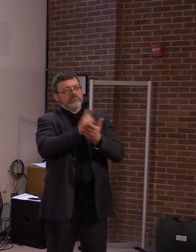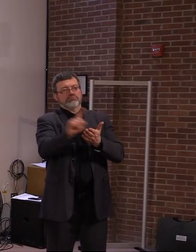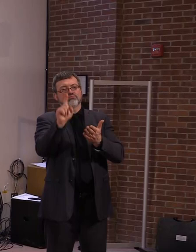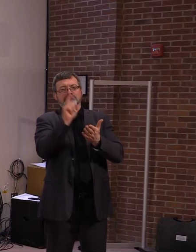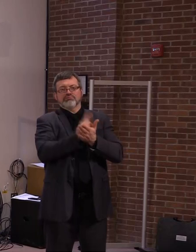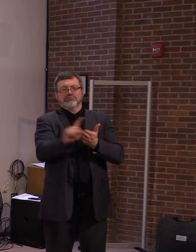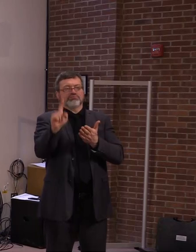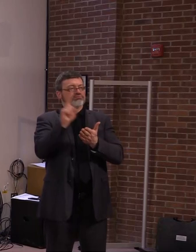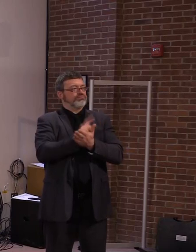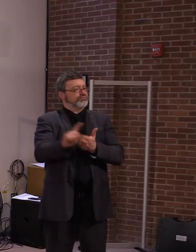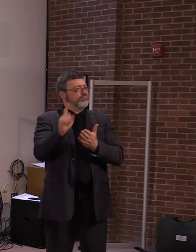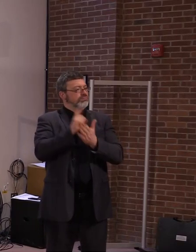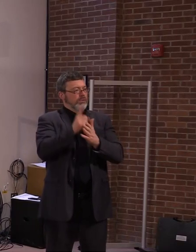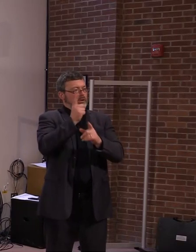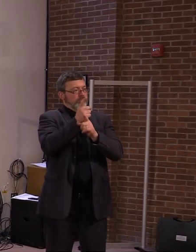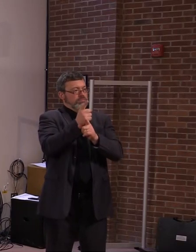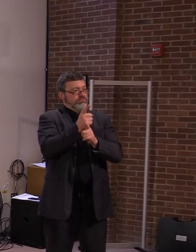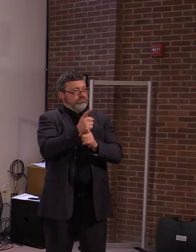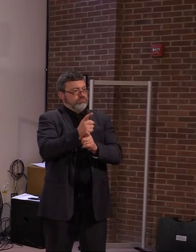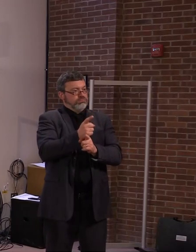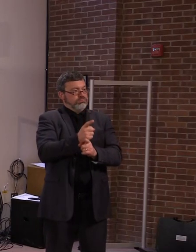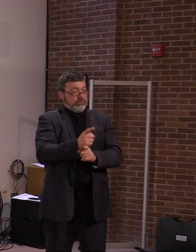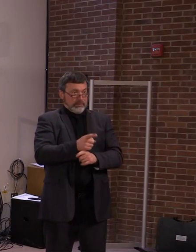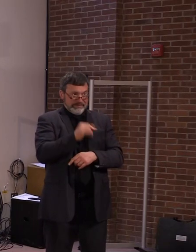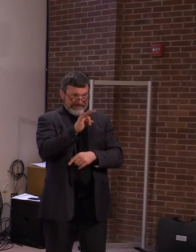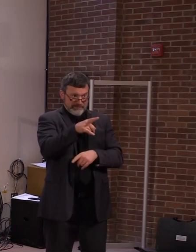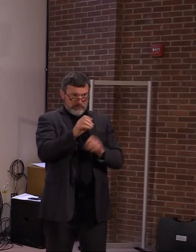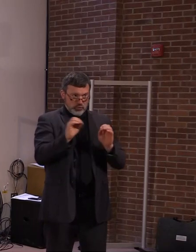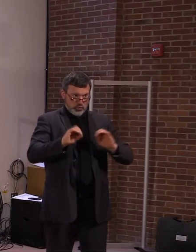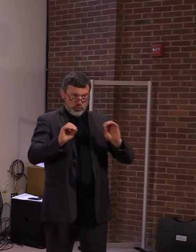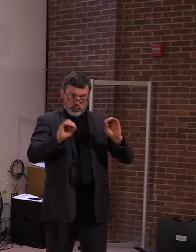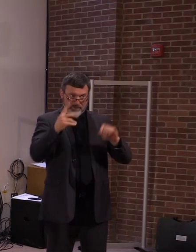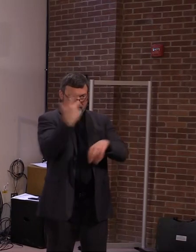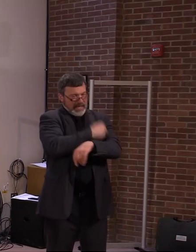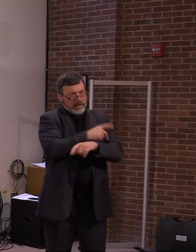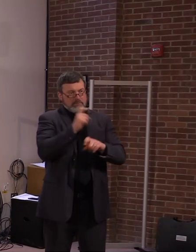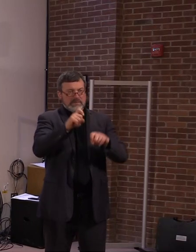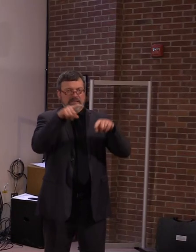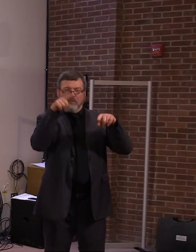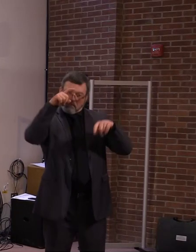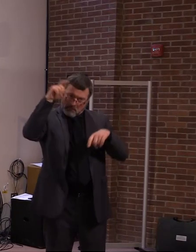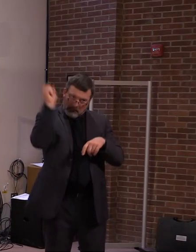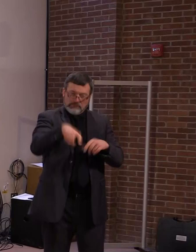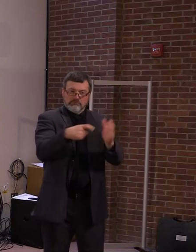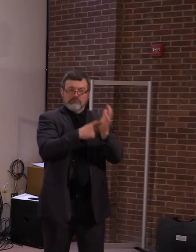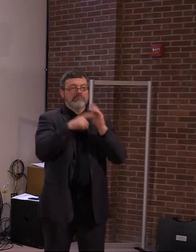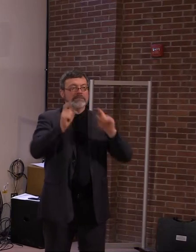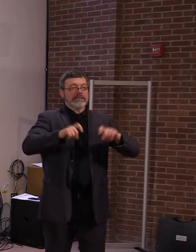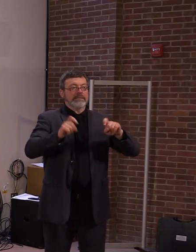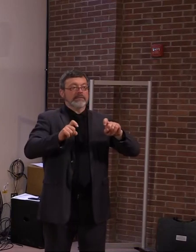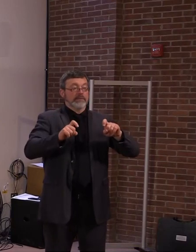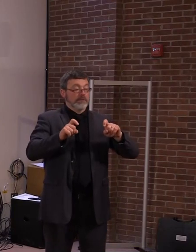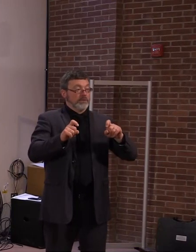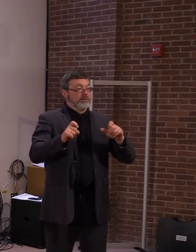you're vaccinated, you don't have to be tested every week. I would just hope that that region, Northern